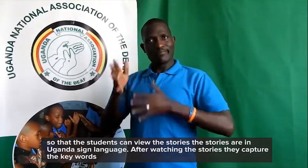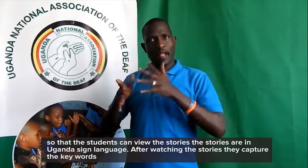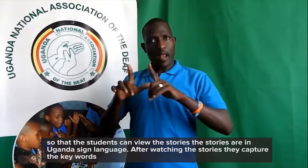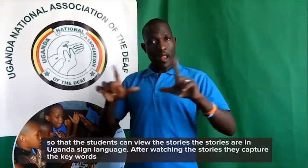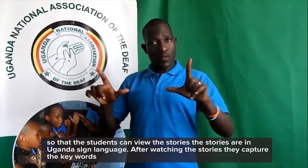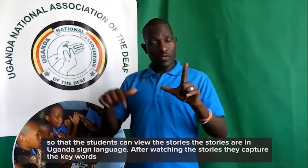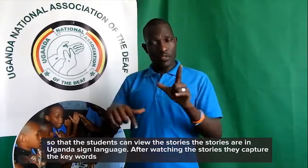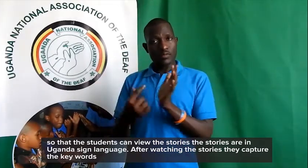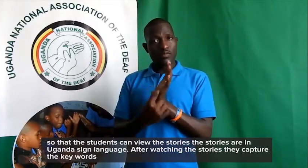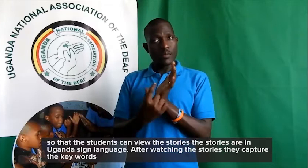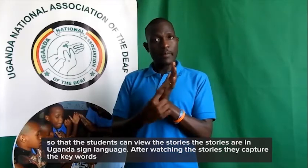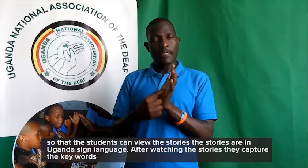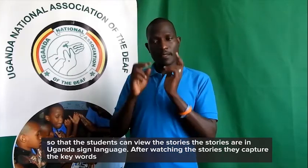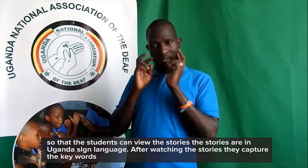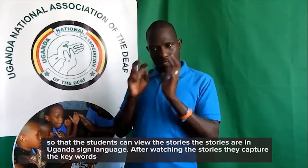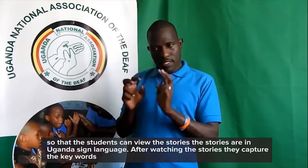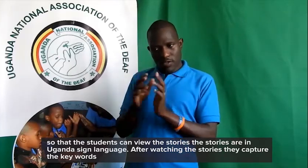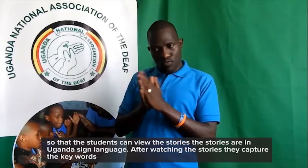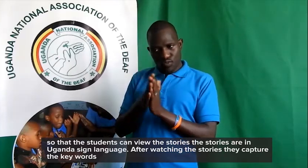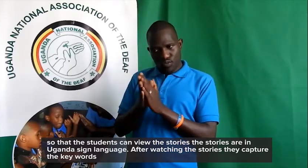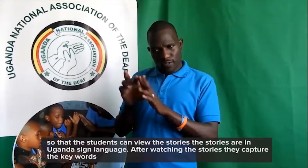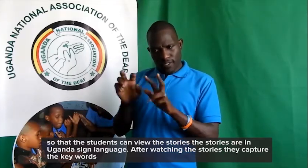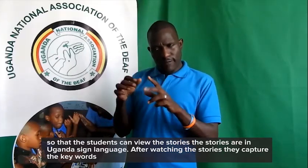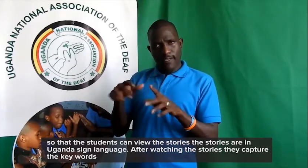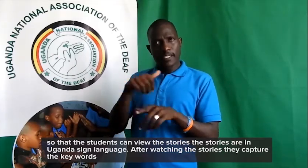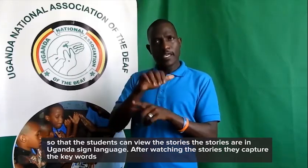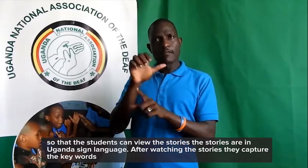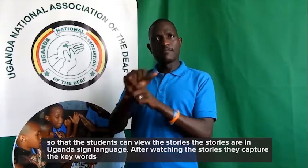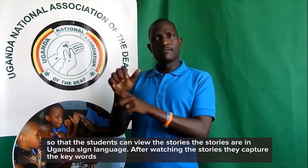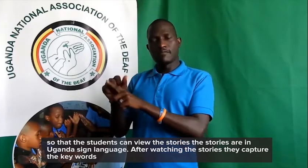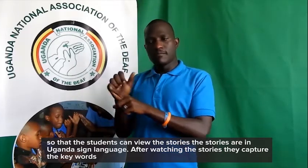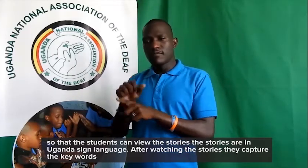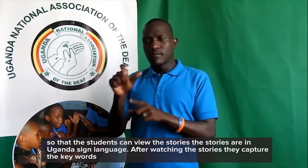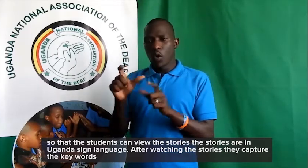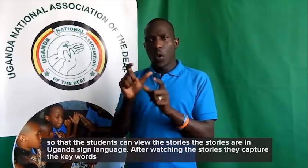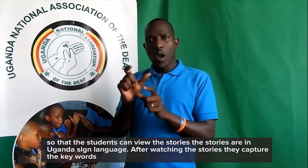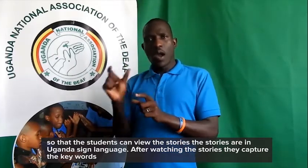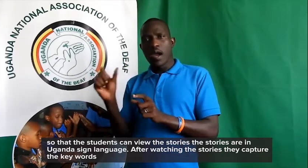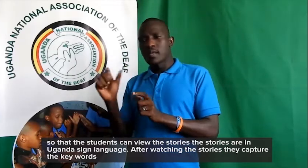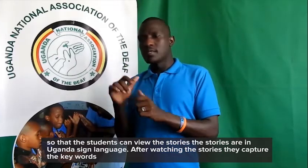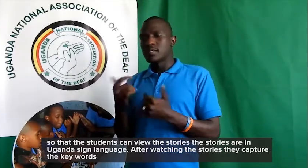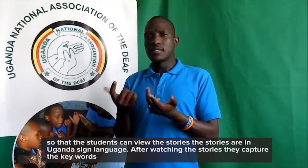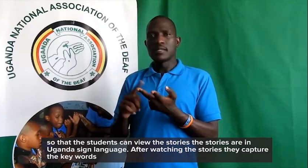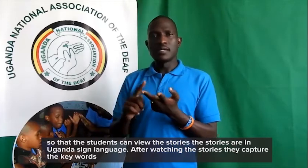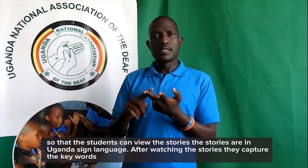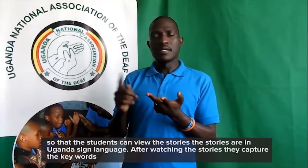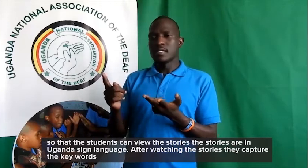Sign Language. So after watching the stories, they capture the keywords